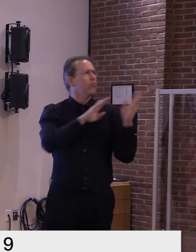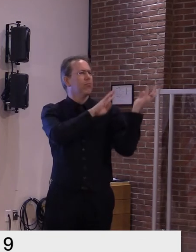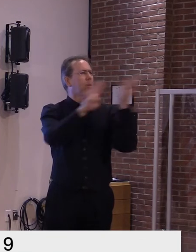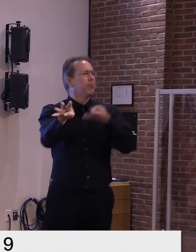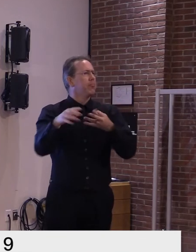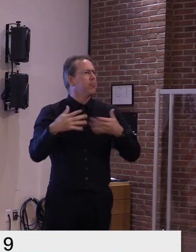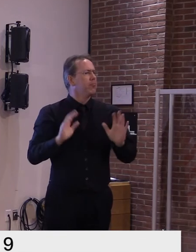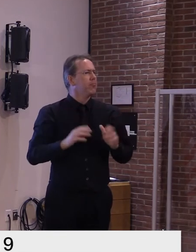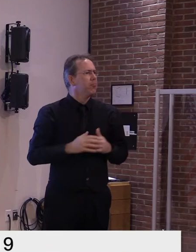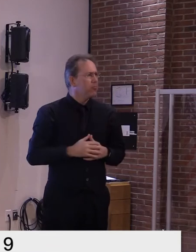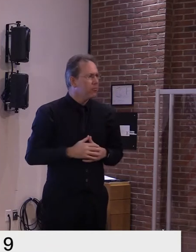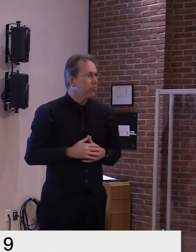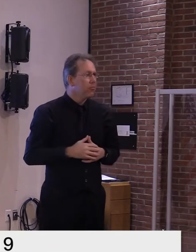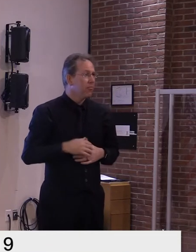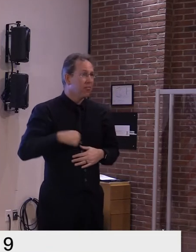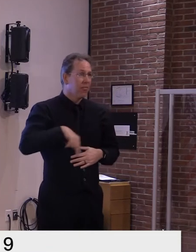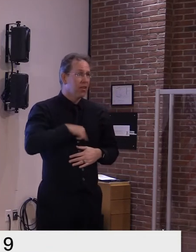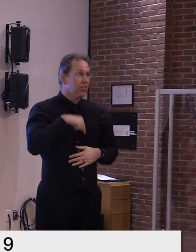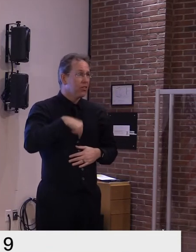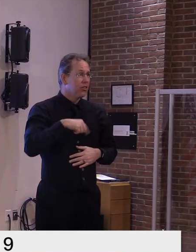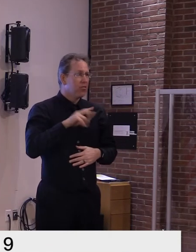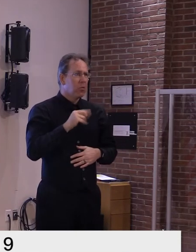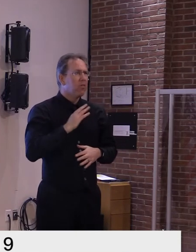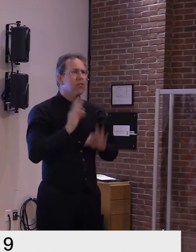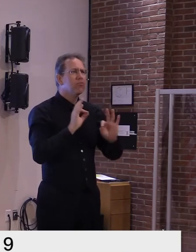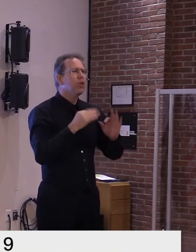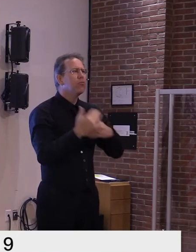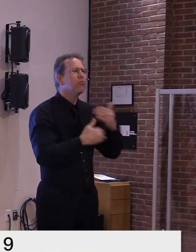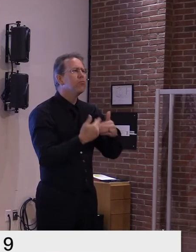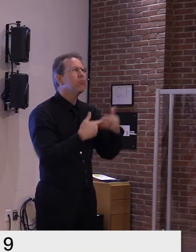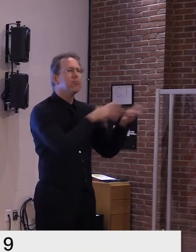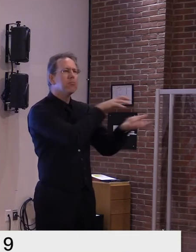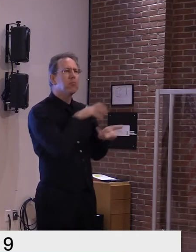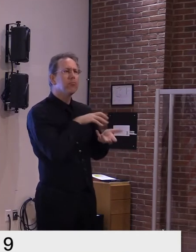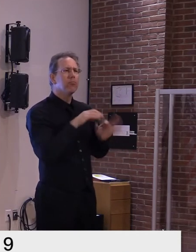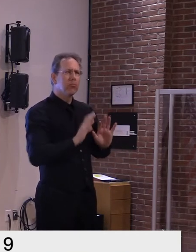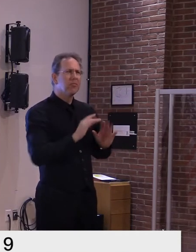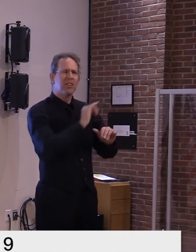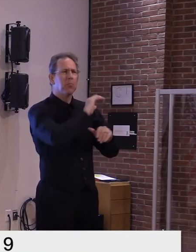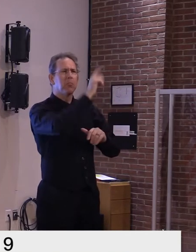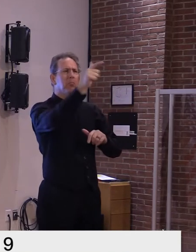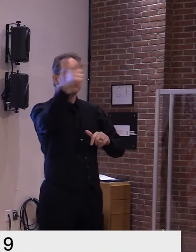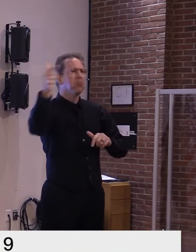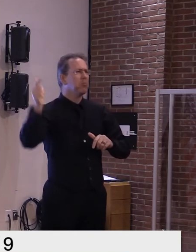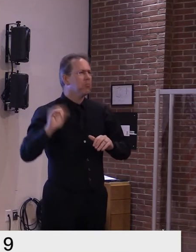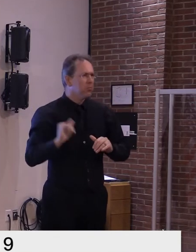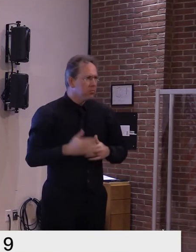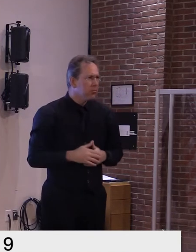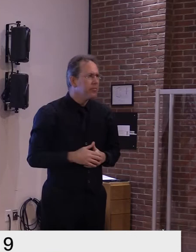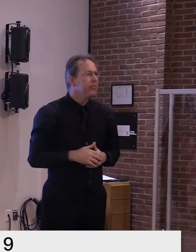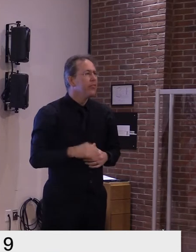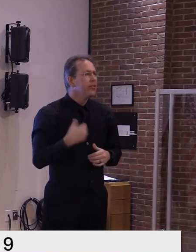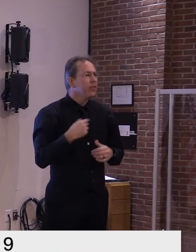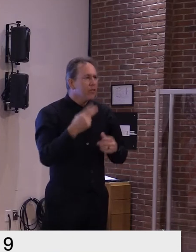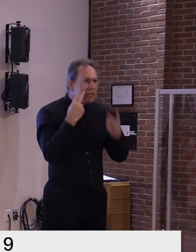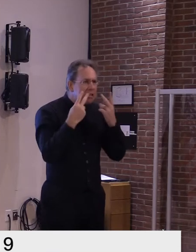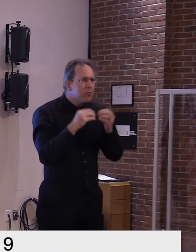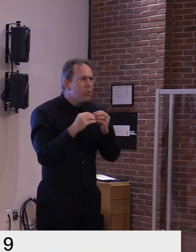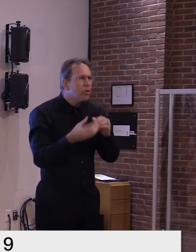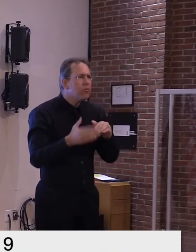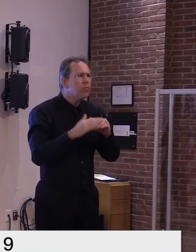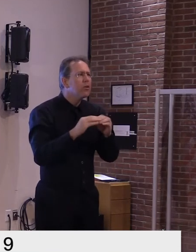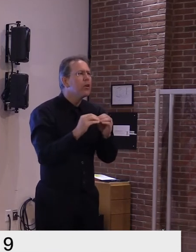good job here in Vermont. I think, you know, we have seen an increase in our death rate in the